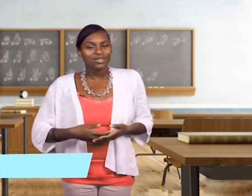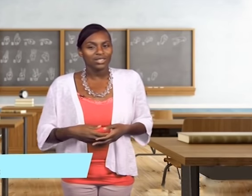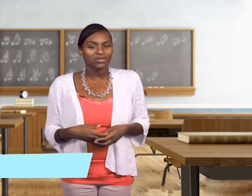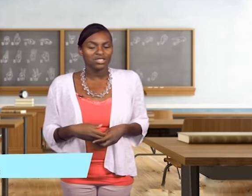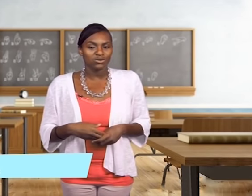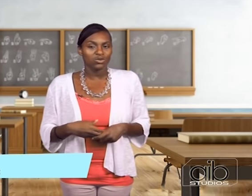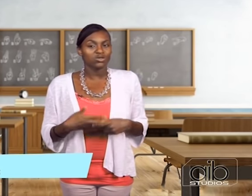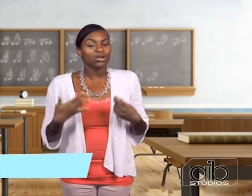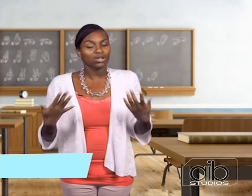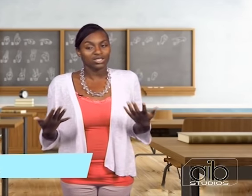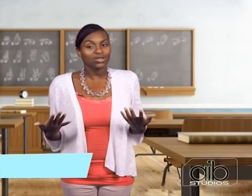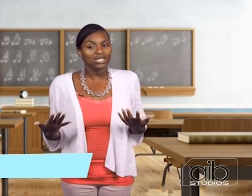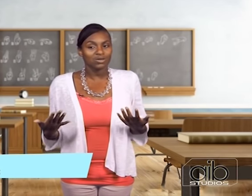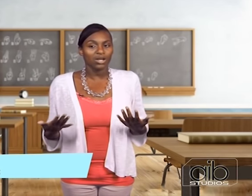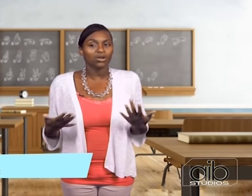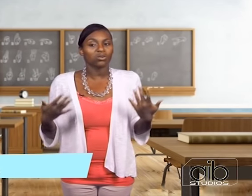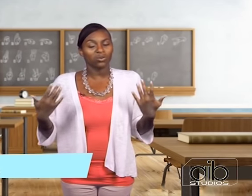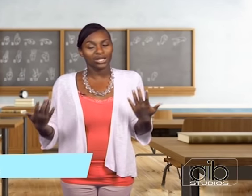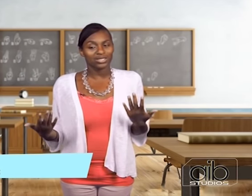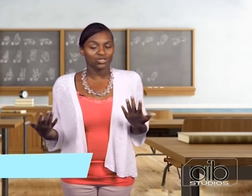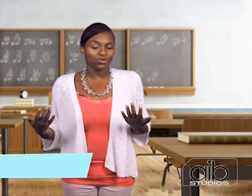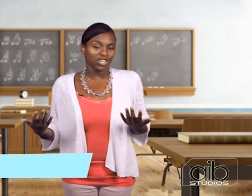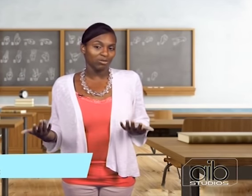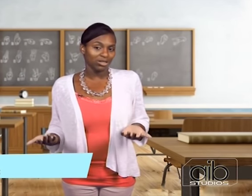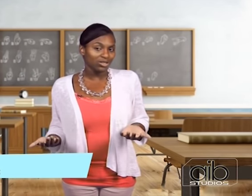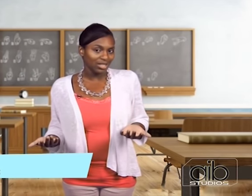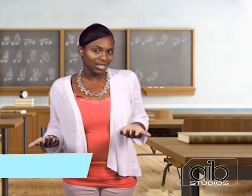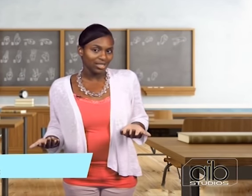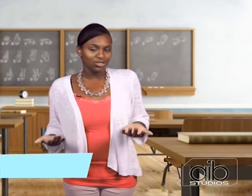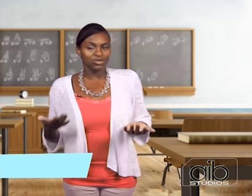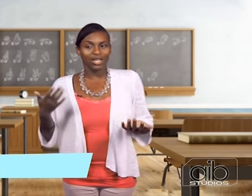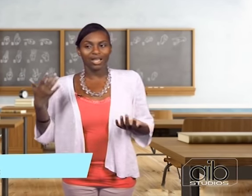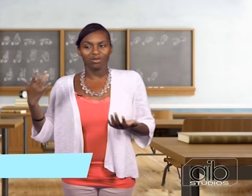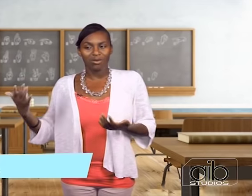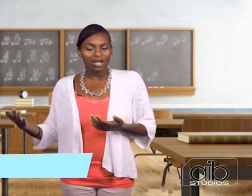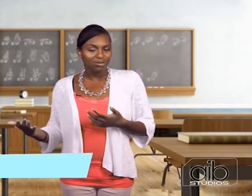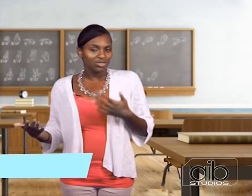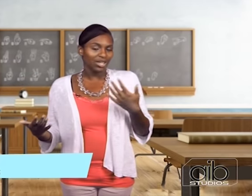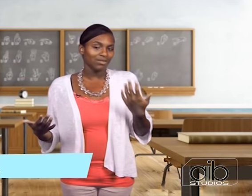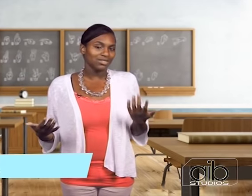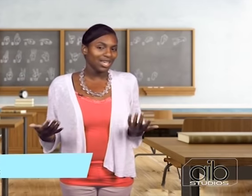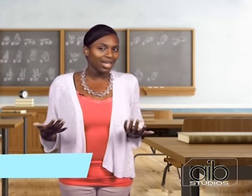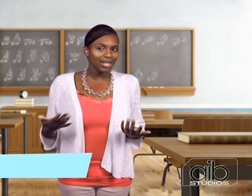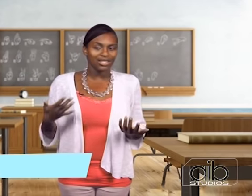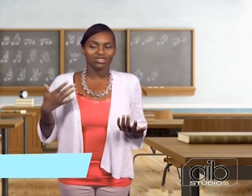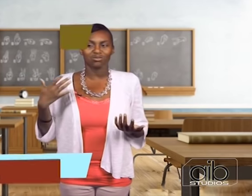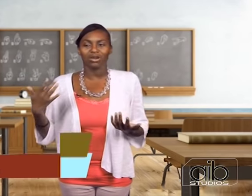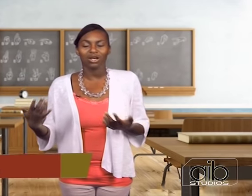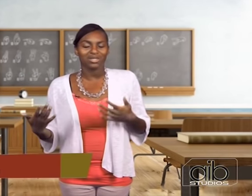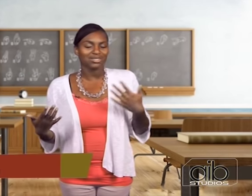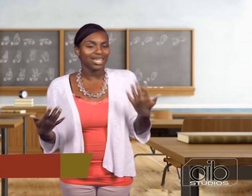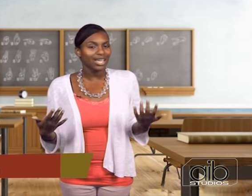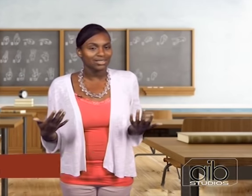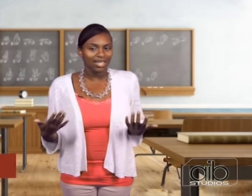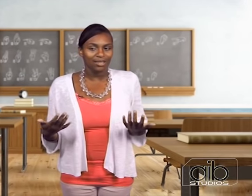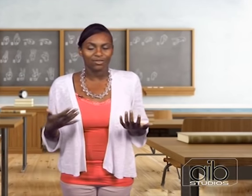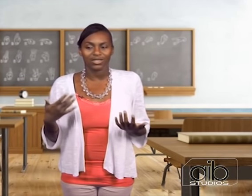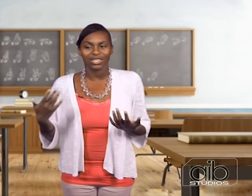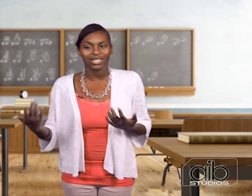deaf individuals are curious about, what does your family look like? Do you have a mom? Do you have a dad? Is your mom and dad deaf? Are they